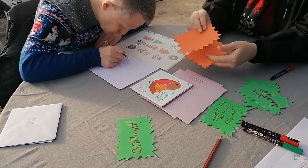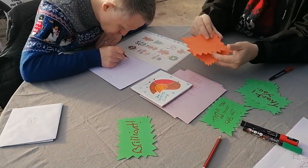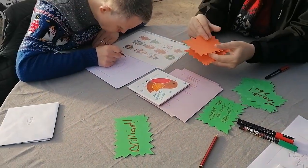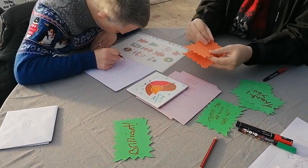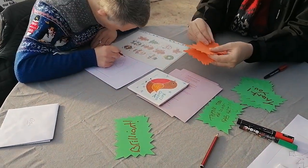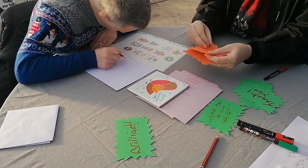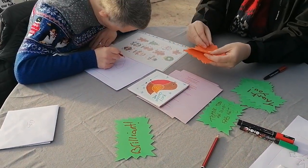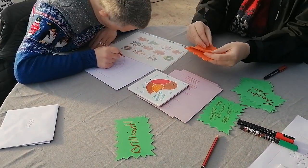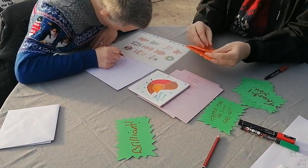22 years, yeah.